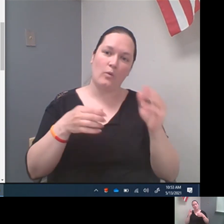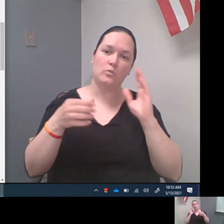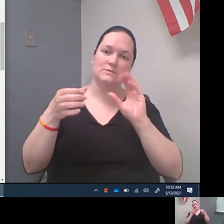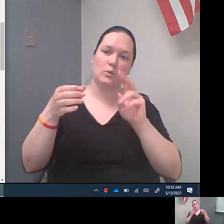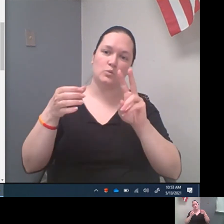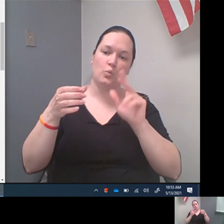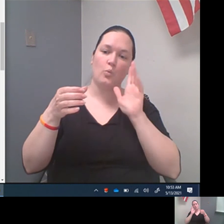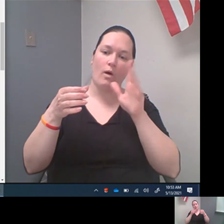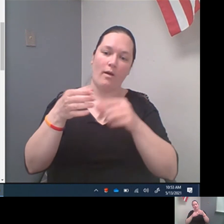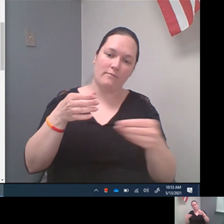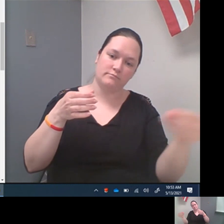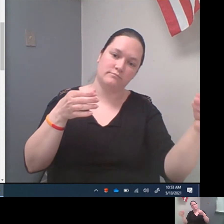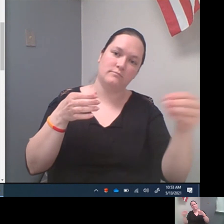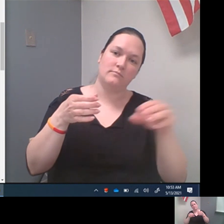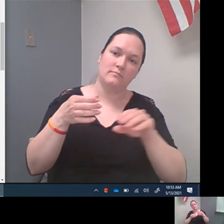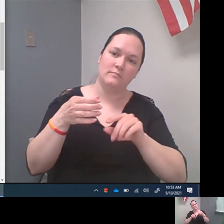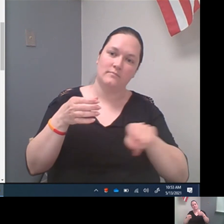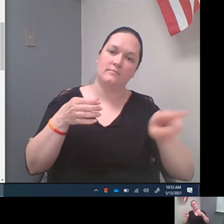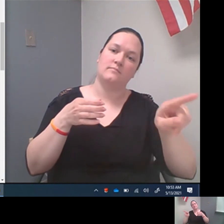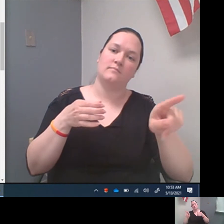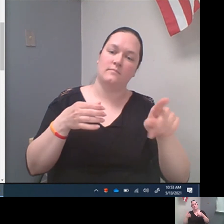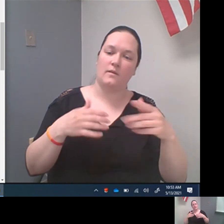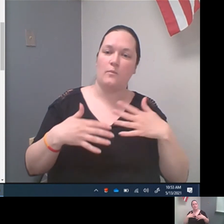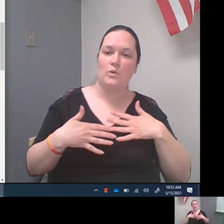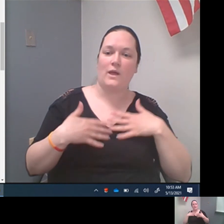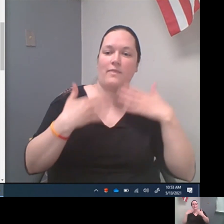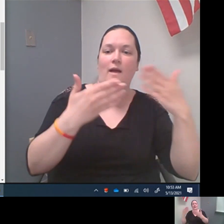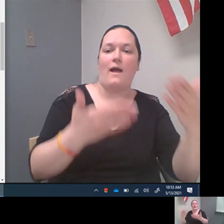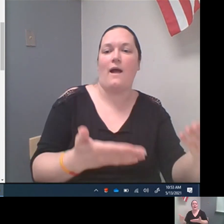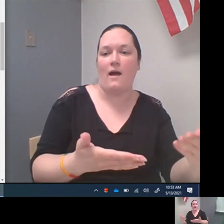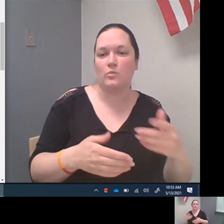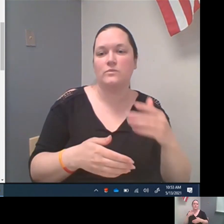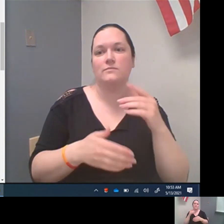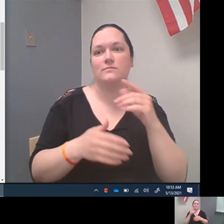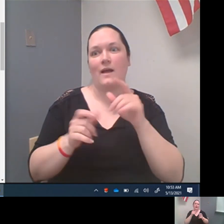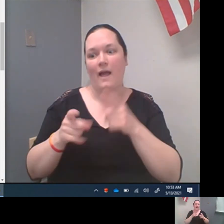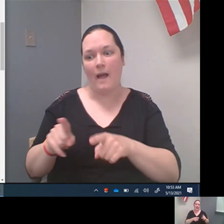more oxygen over and over and over again. And so that's the respiratory system.